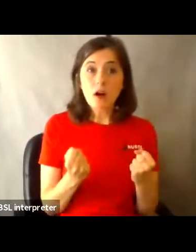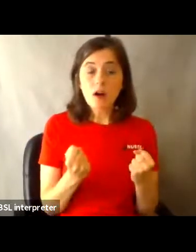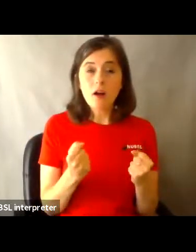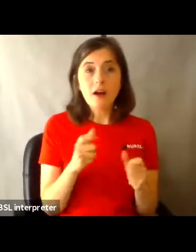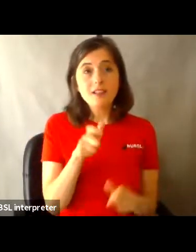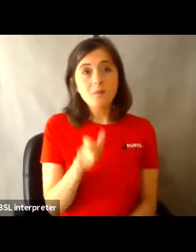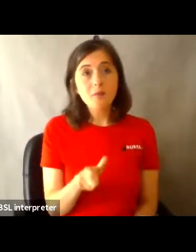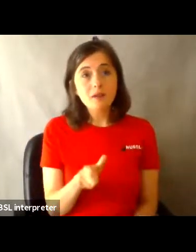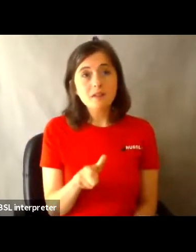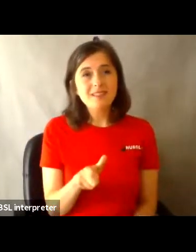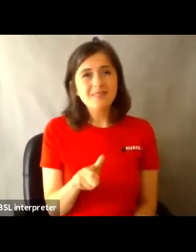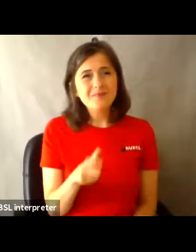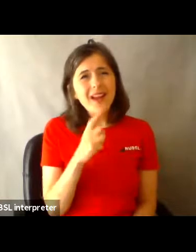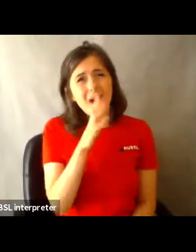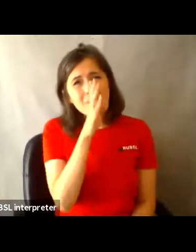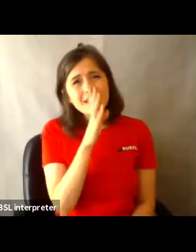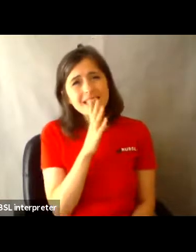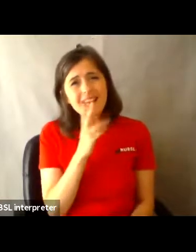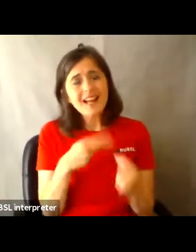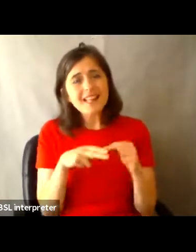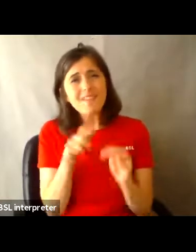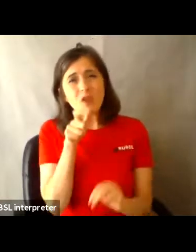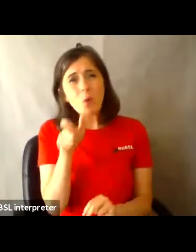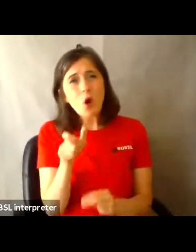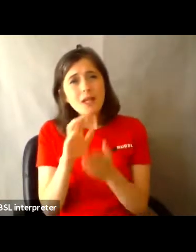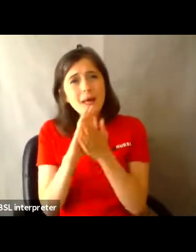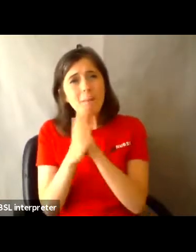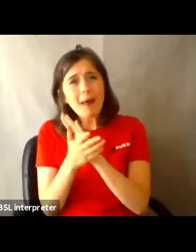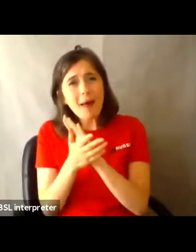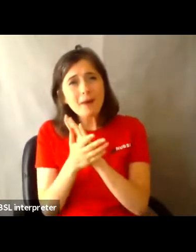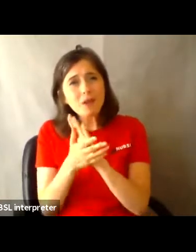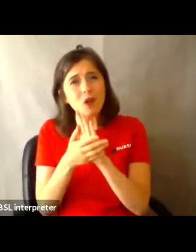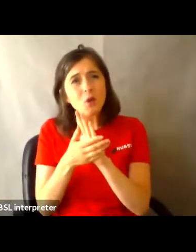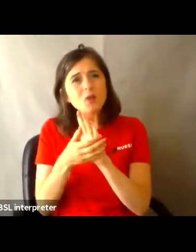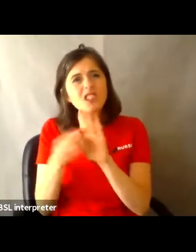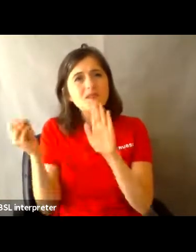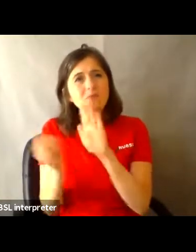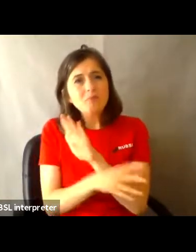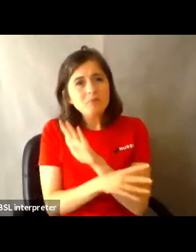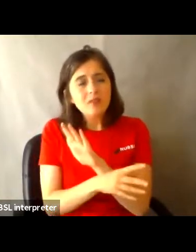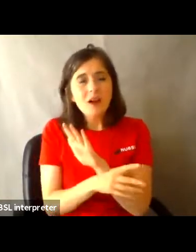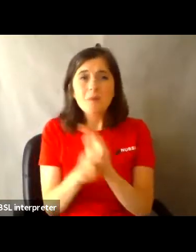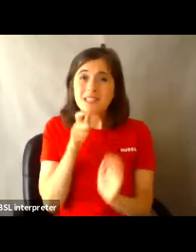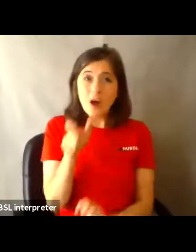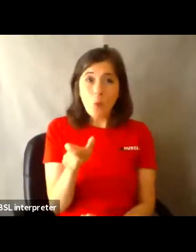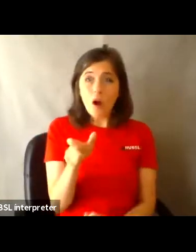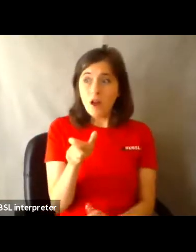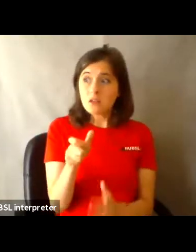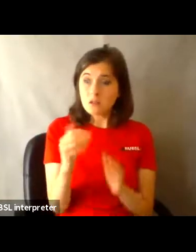if the word impairment disappeared completely, because it does encapsulate my experience.